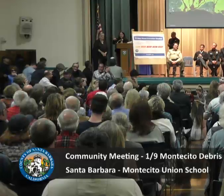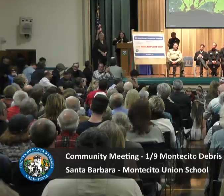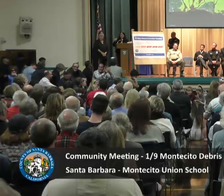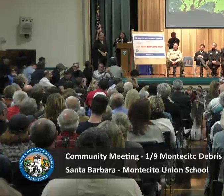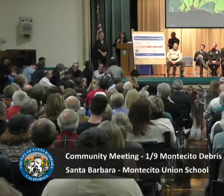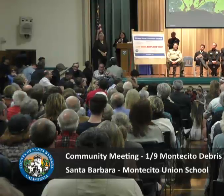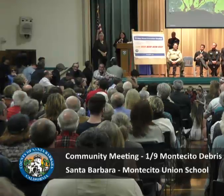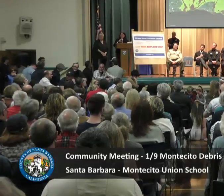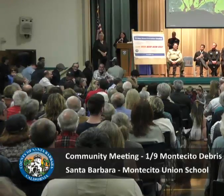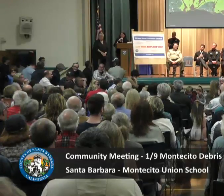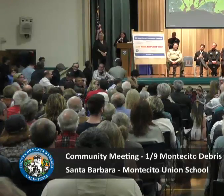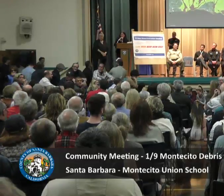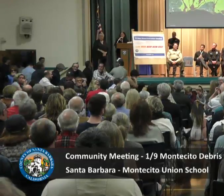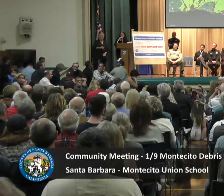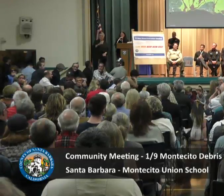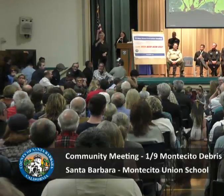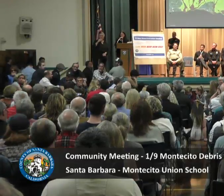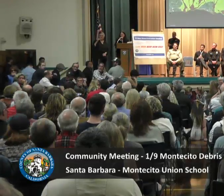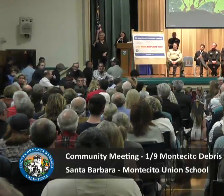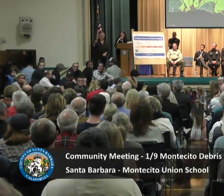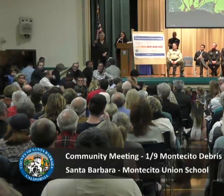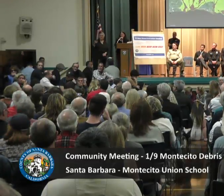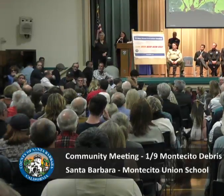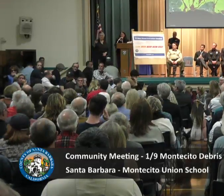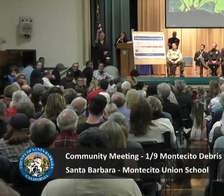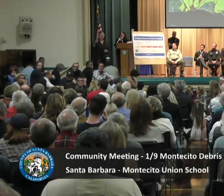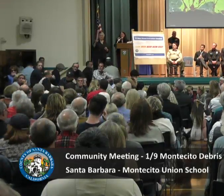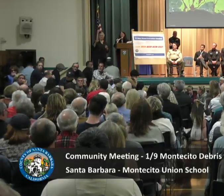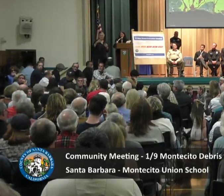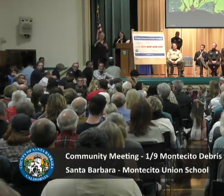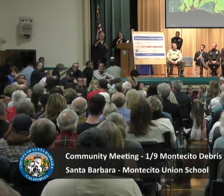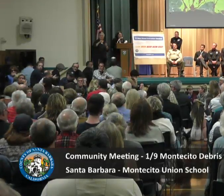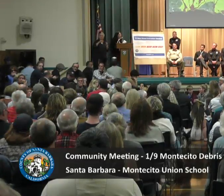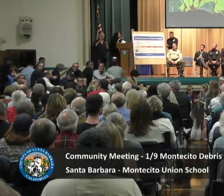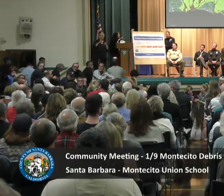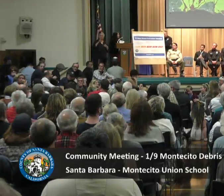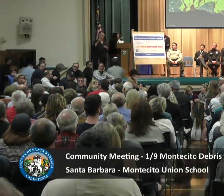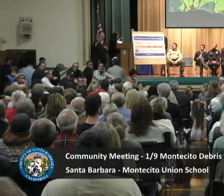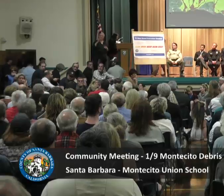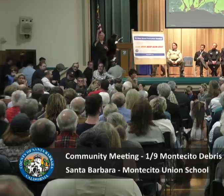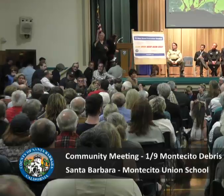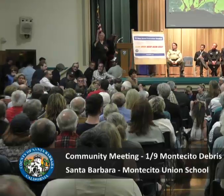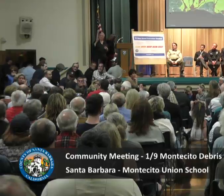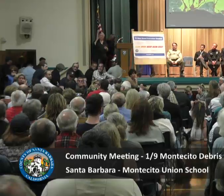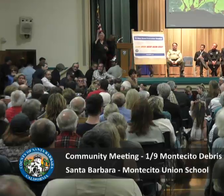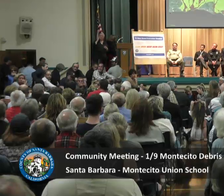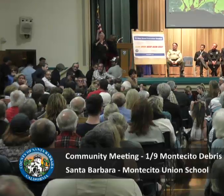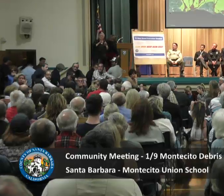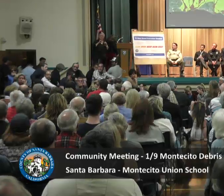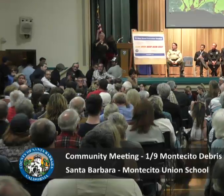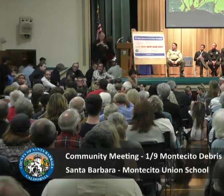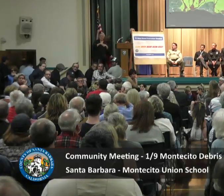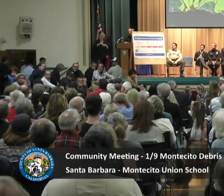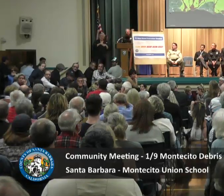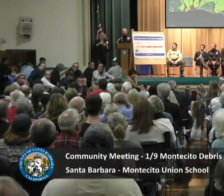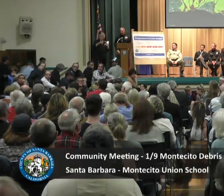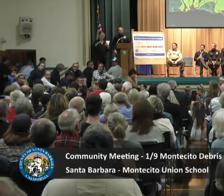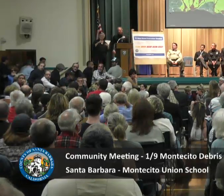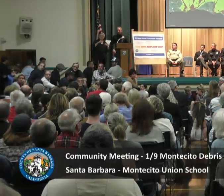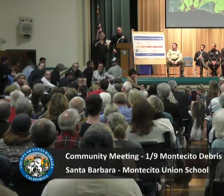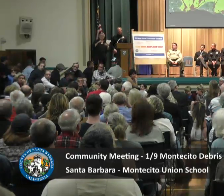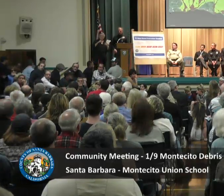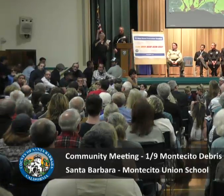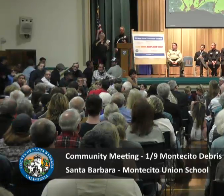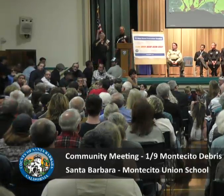We're going to go to this side of the room. Thank you. I guess my question is for Director Lewin. I've heard a lot of different time frames thrown out. Are we talking about